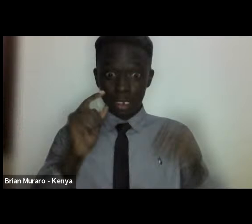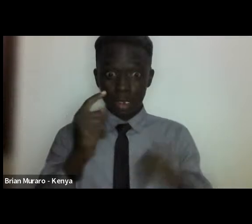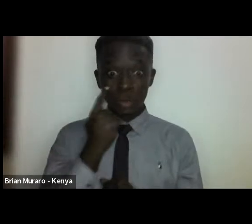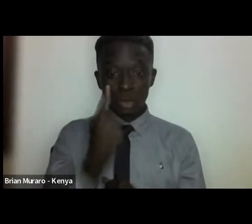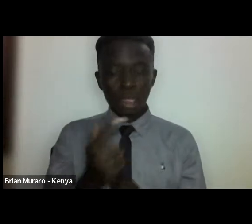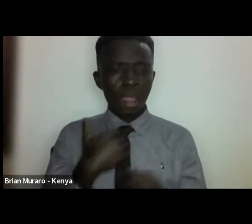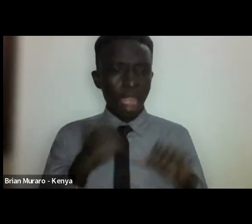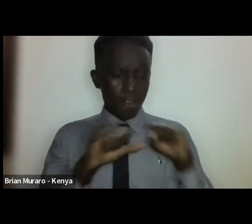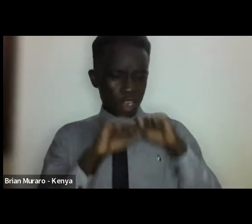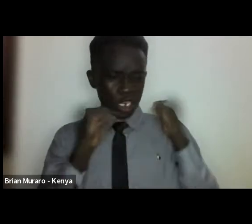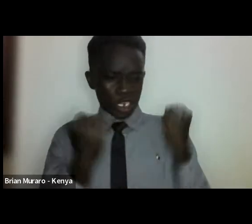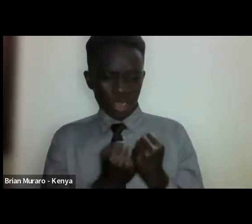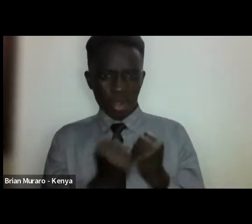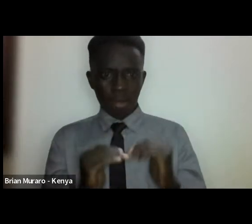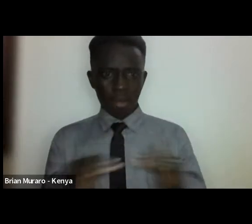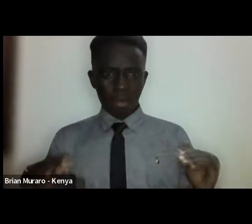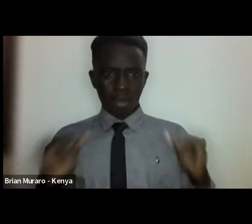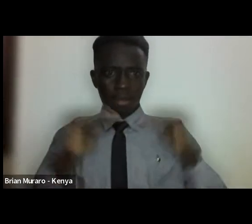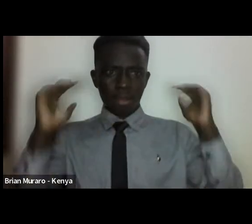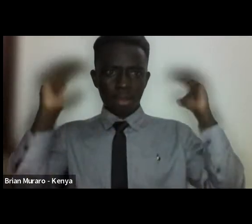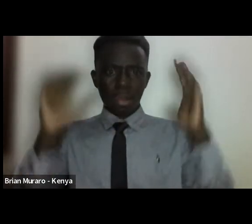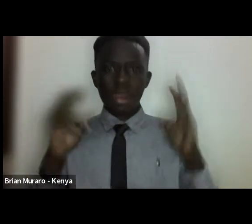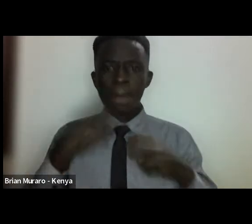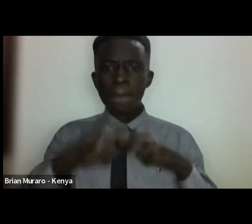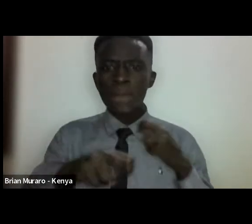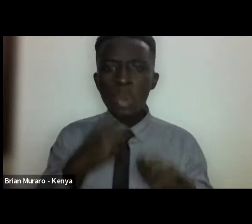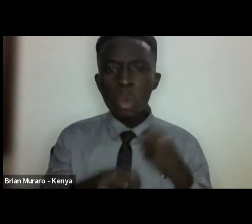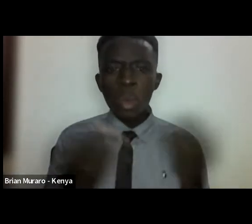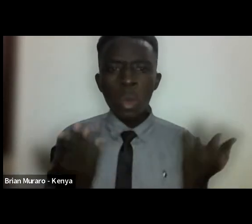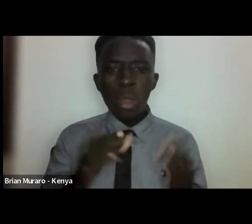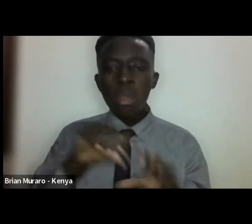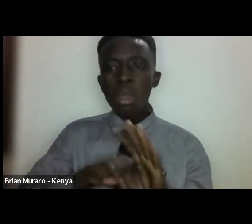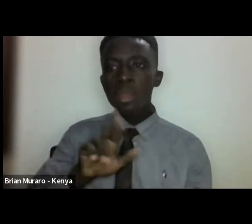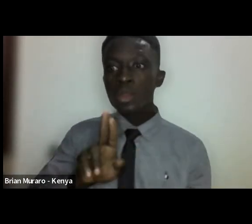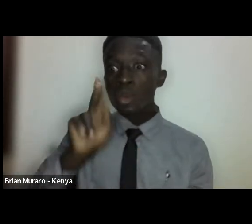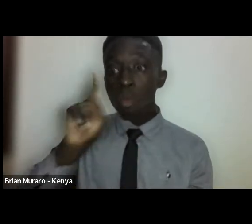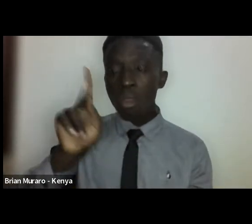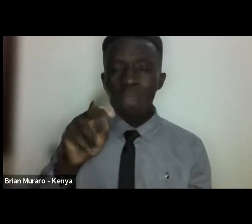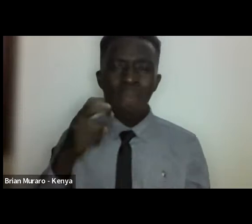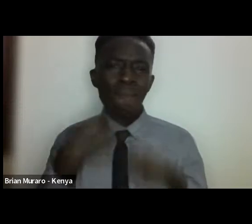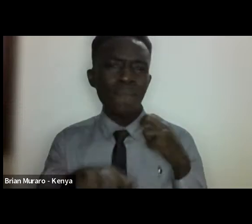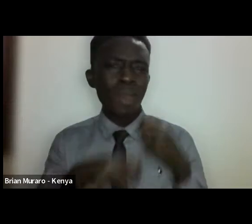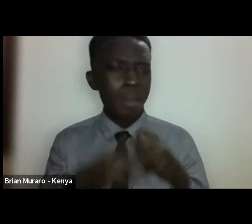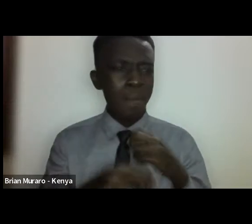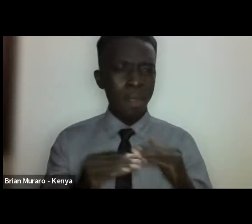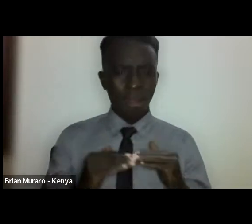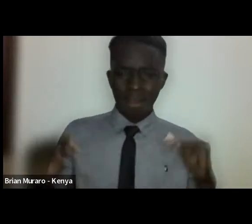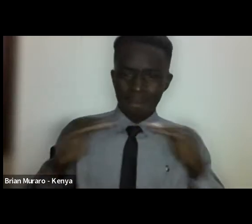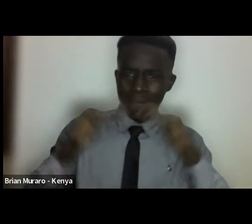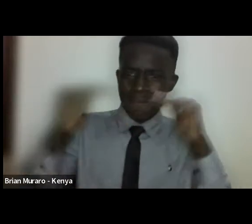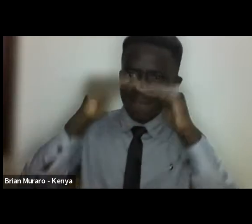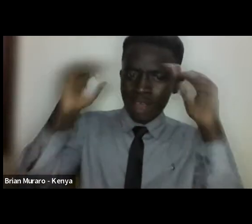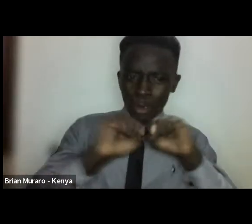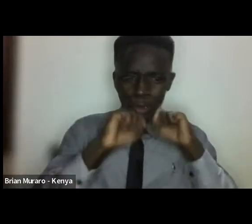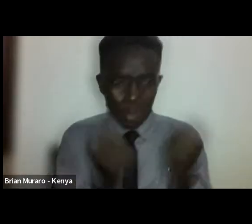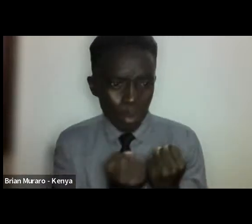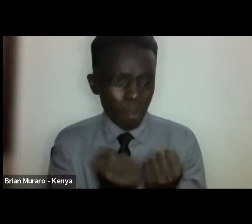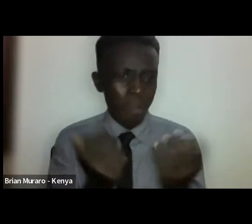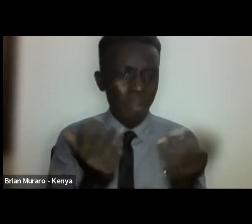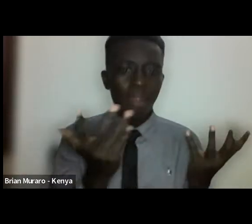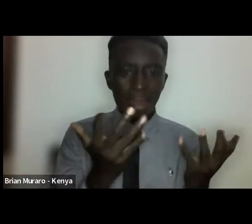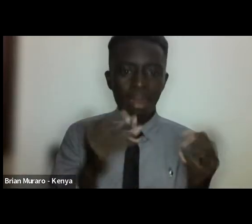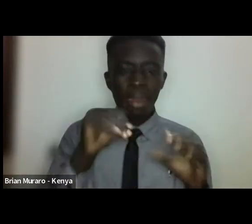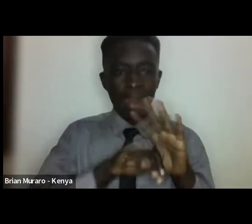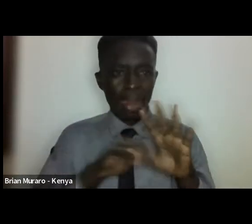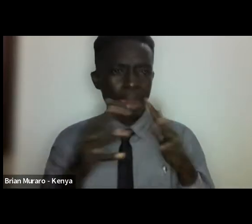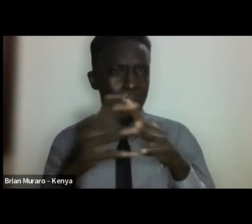problem in the United Kingdom, you have a social class problem in the United States. And so I looked